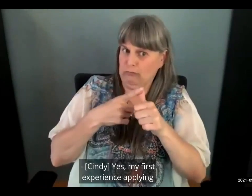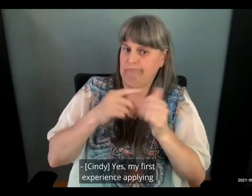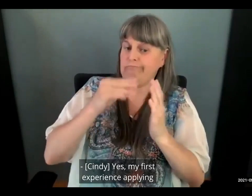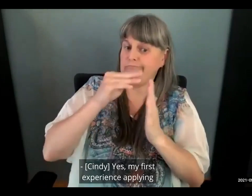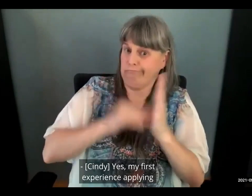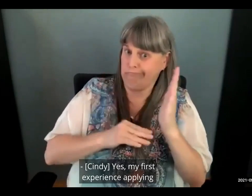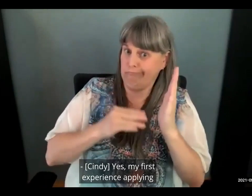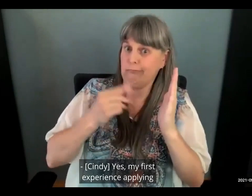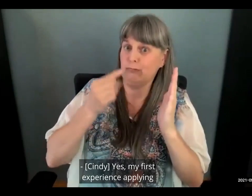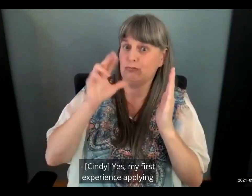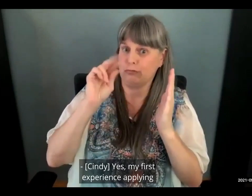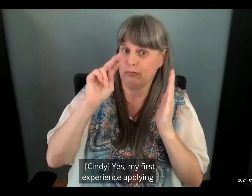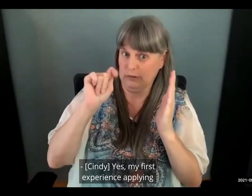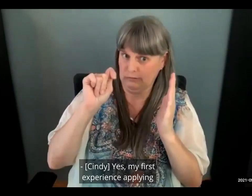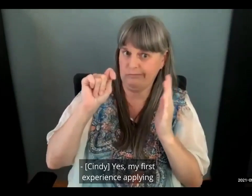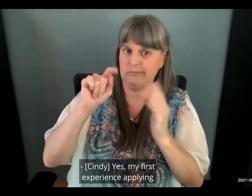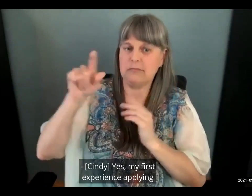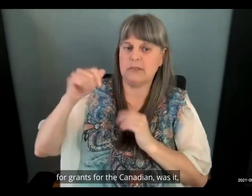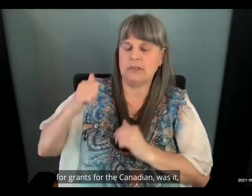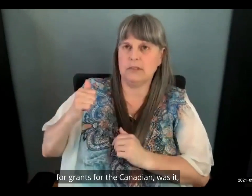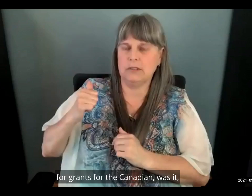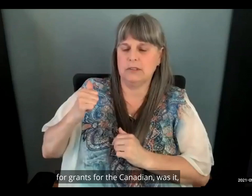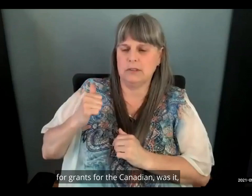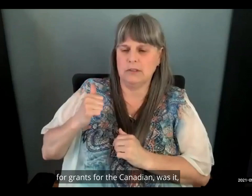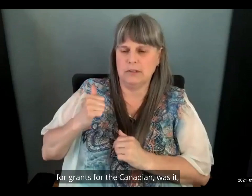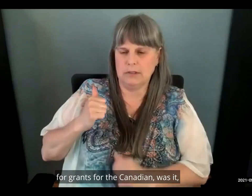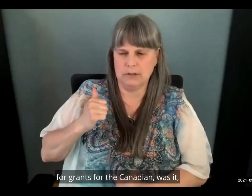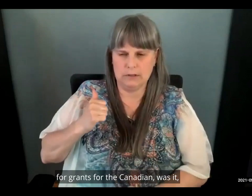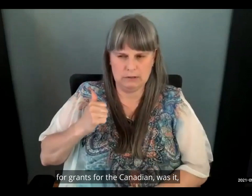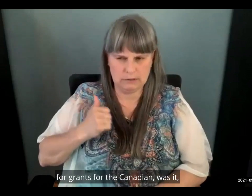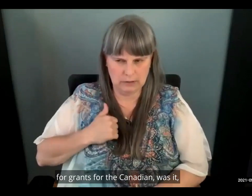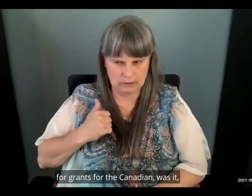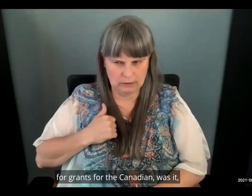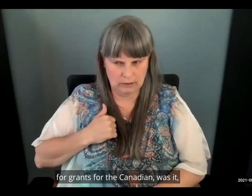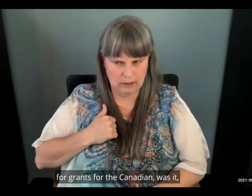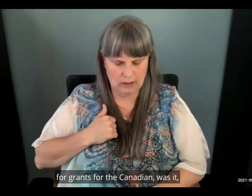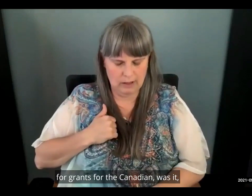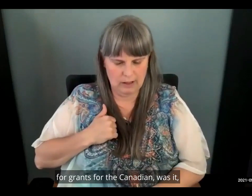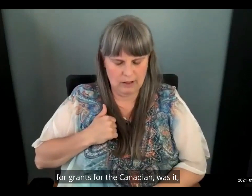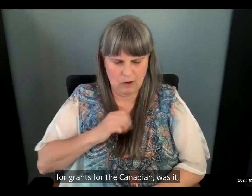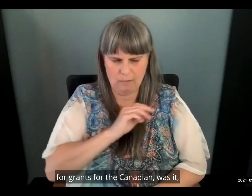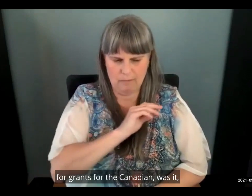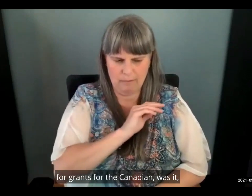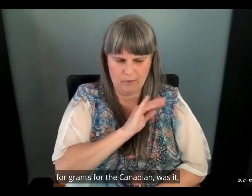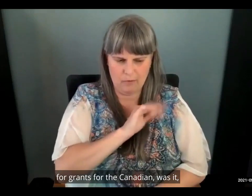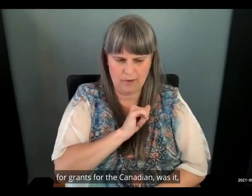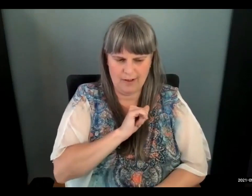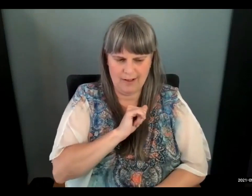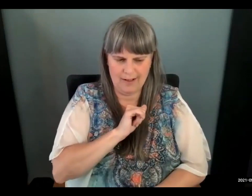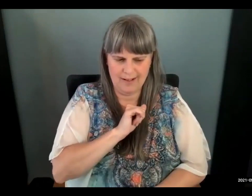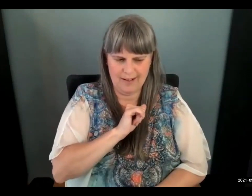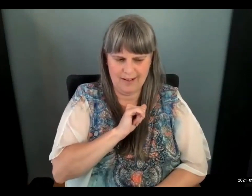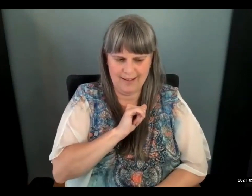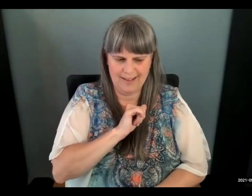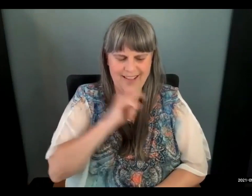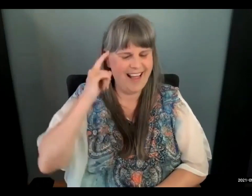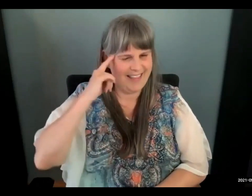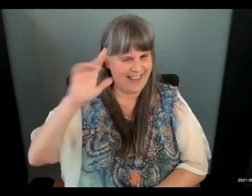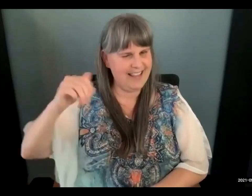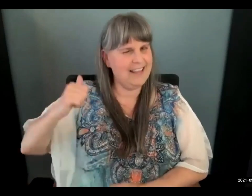Yes, my first experience applying for a grant for the Canadian,